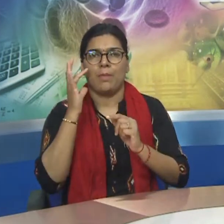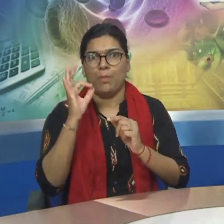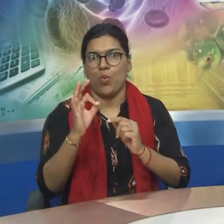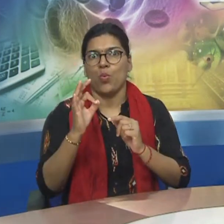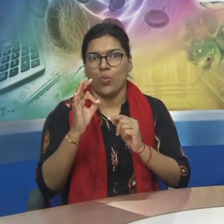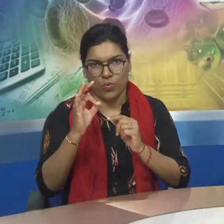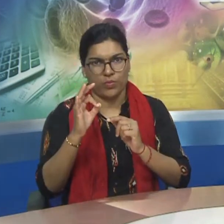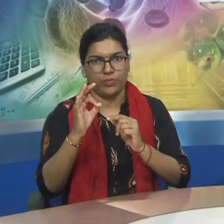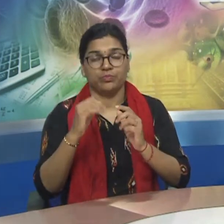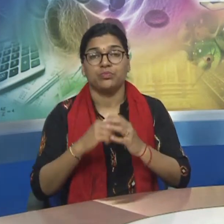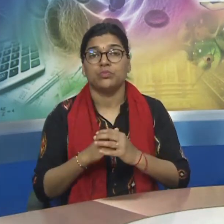spreadsheet.